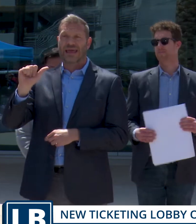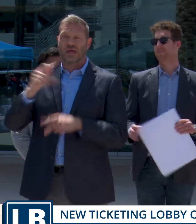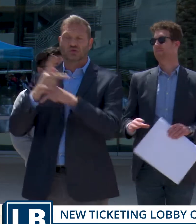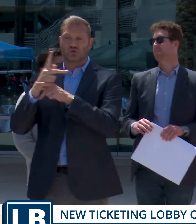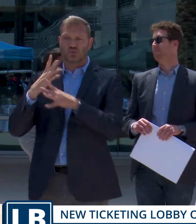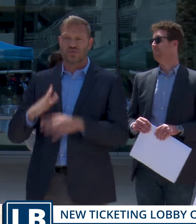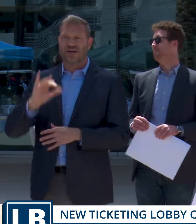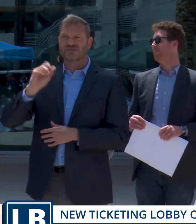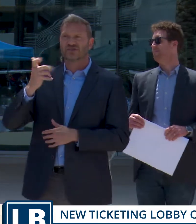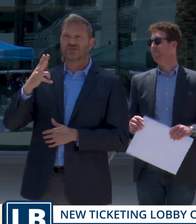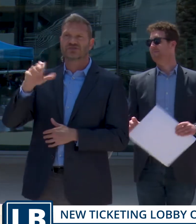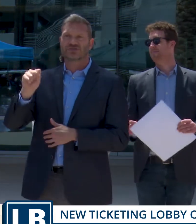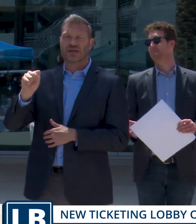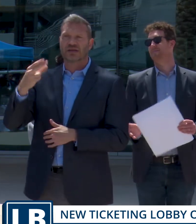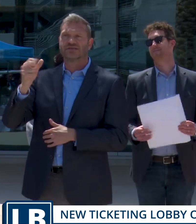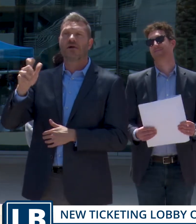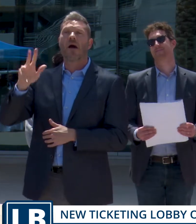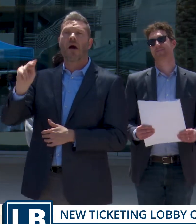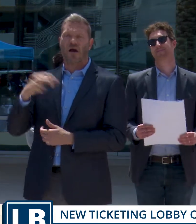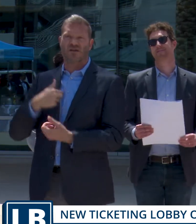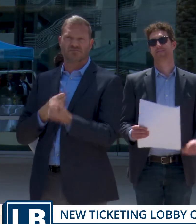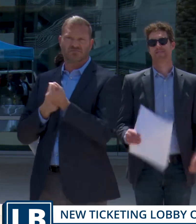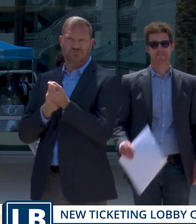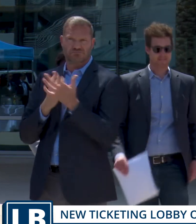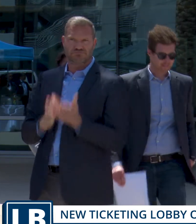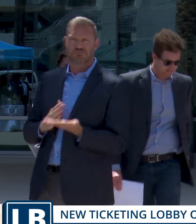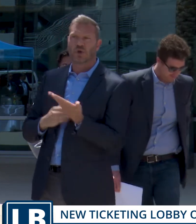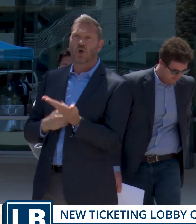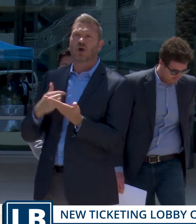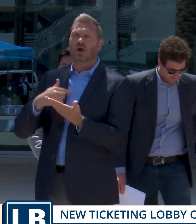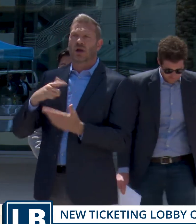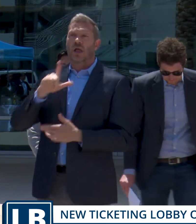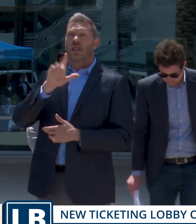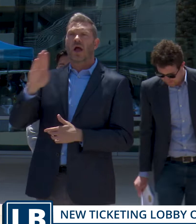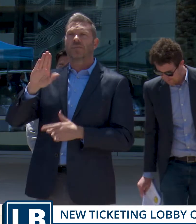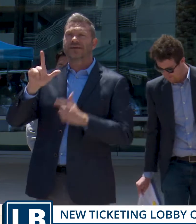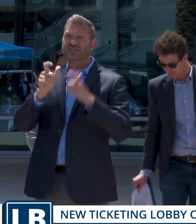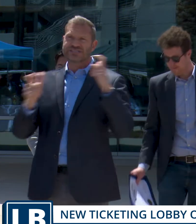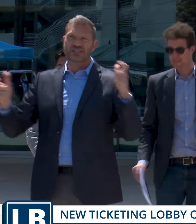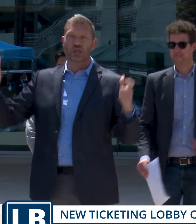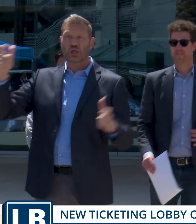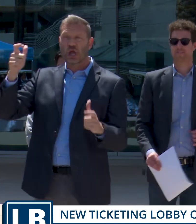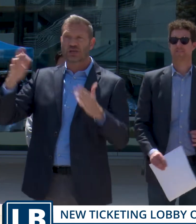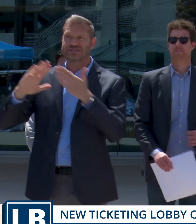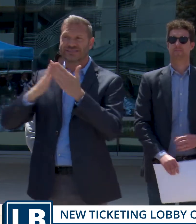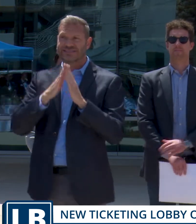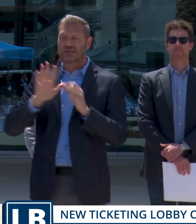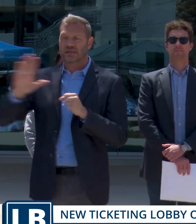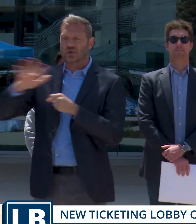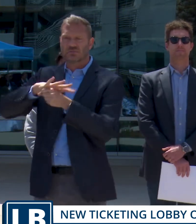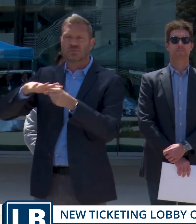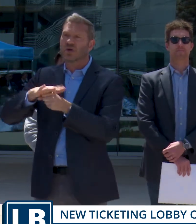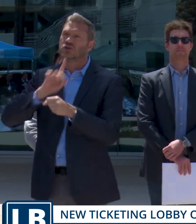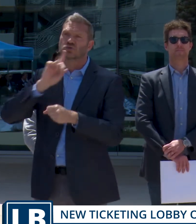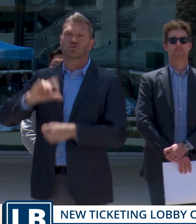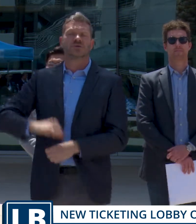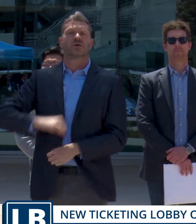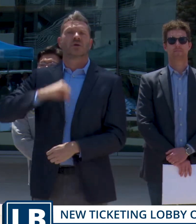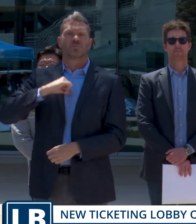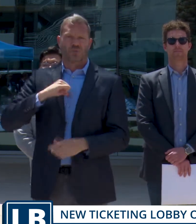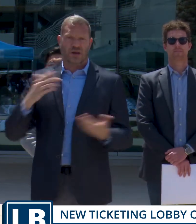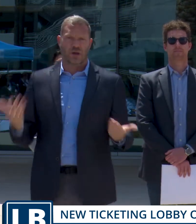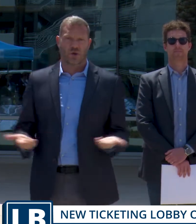Hahn. Long Beach is the largest city in the 4th Supervisorial District, and she couldn't be prouder of the work